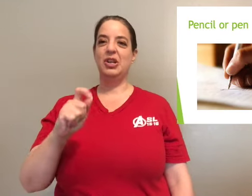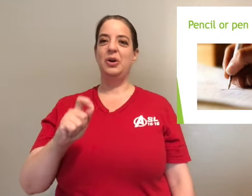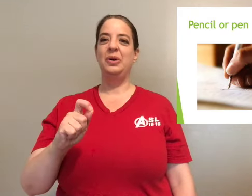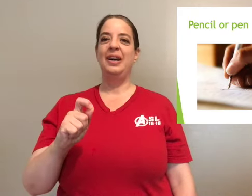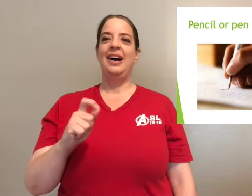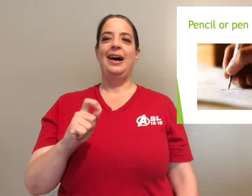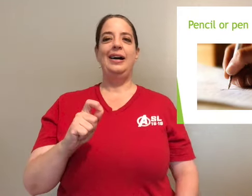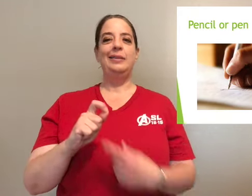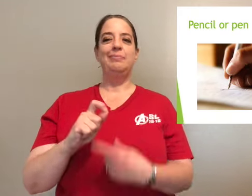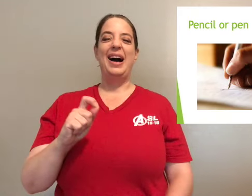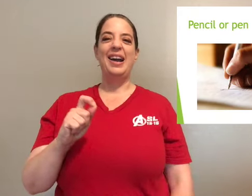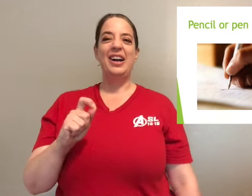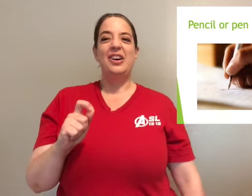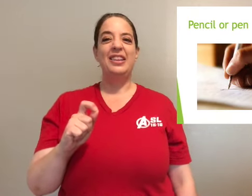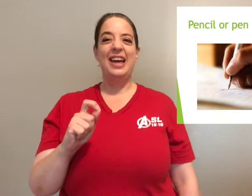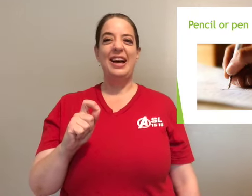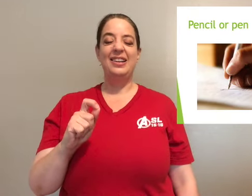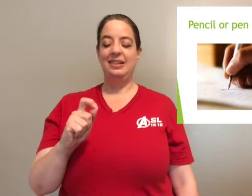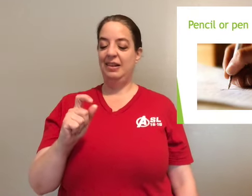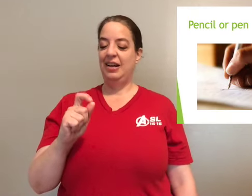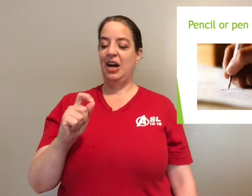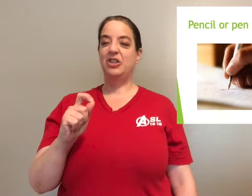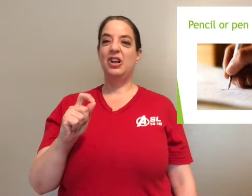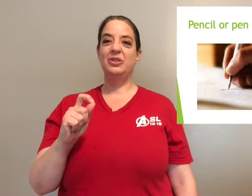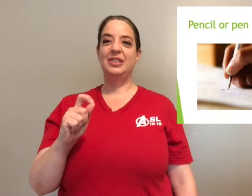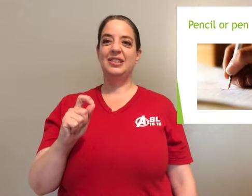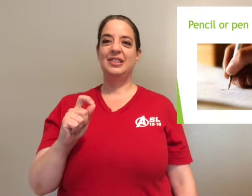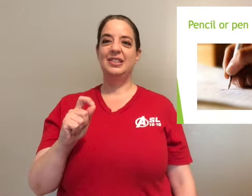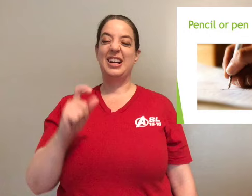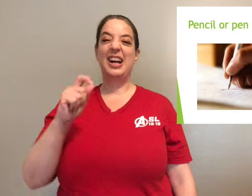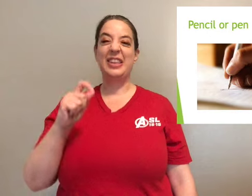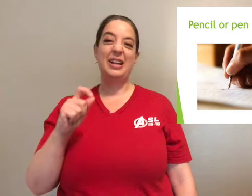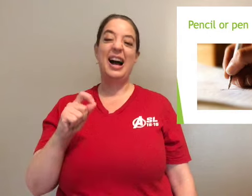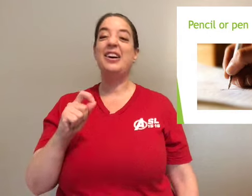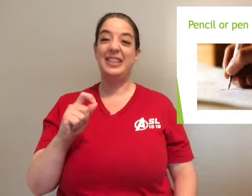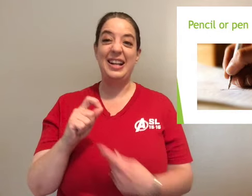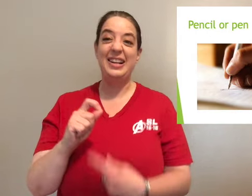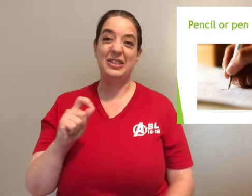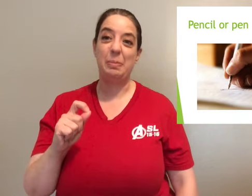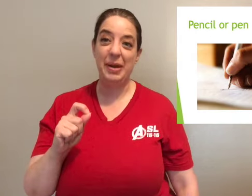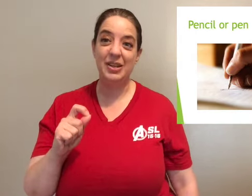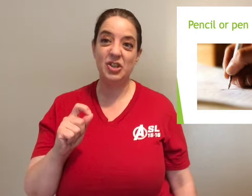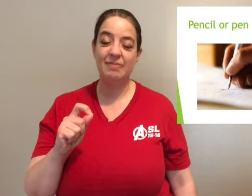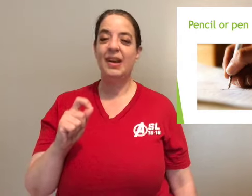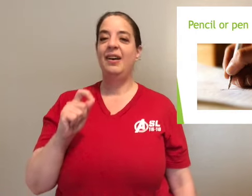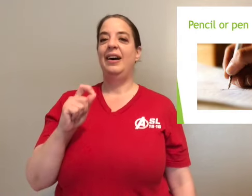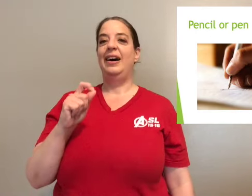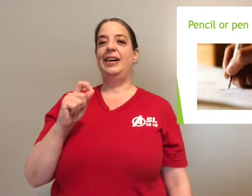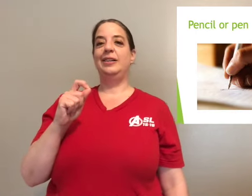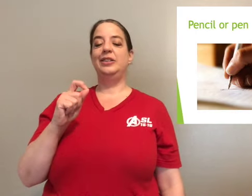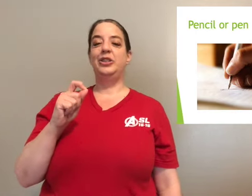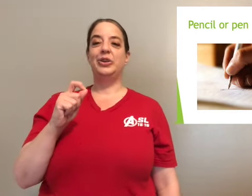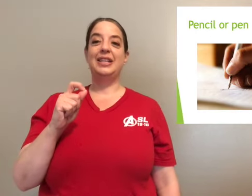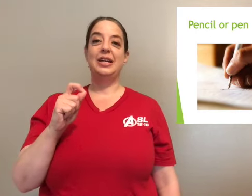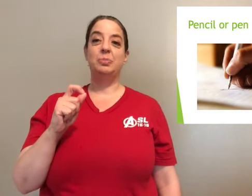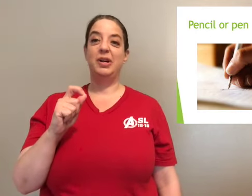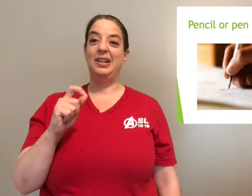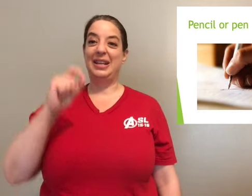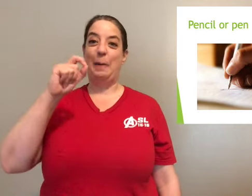So I call that a closed, I call that hand sign a pinch. Your textbook calls it a